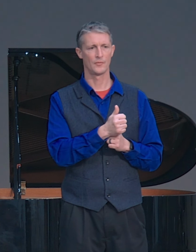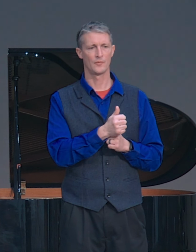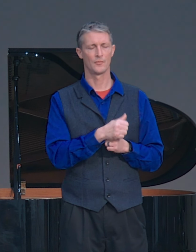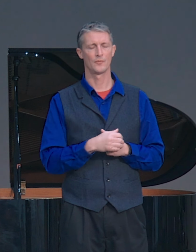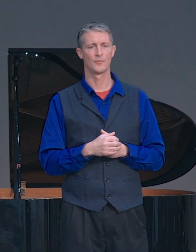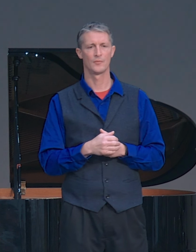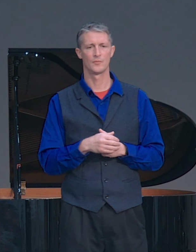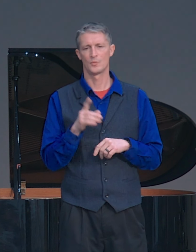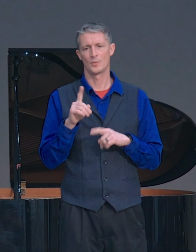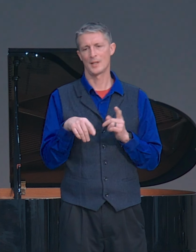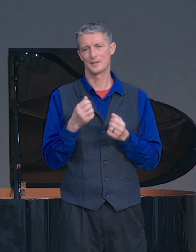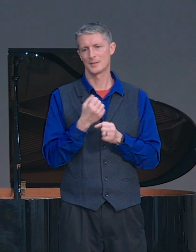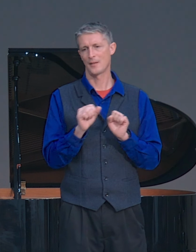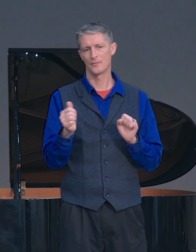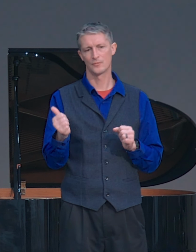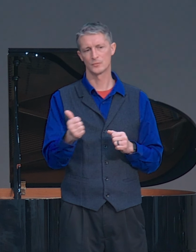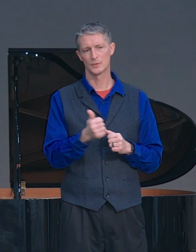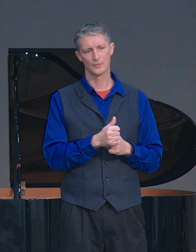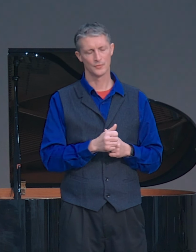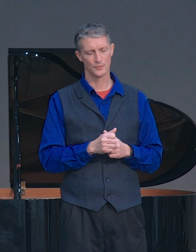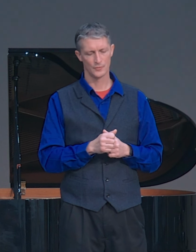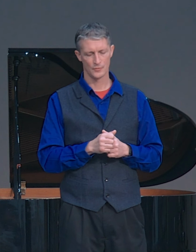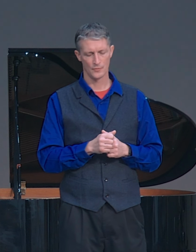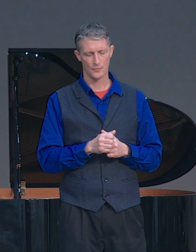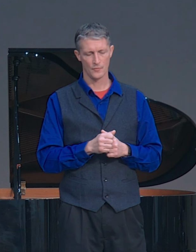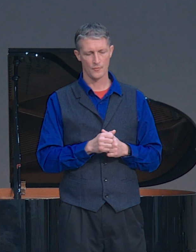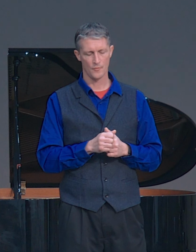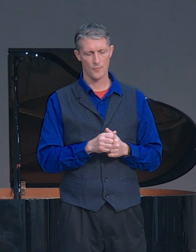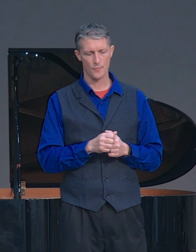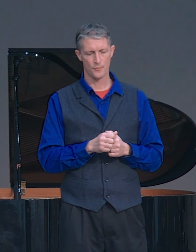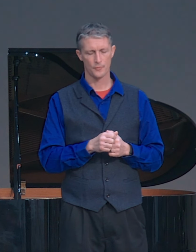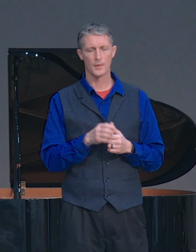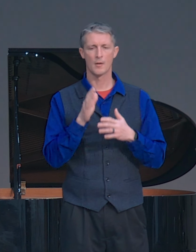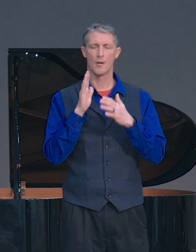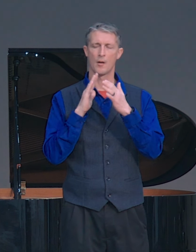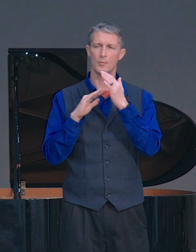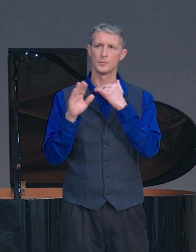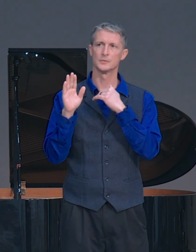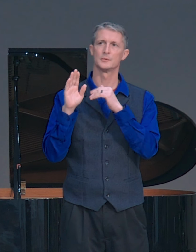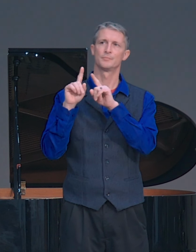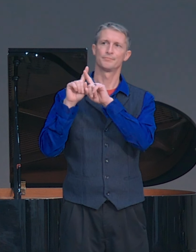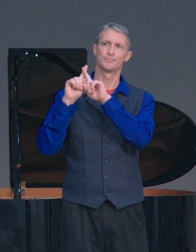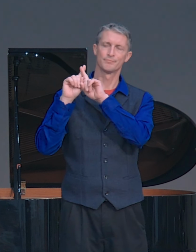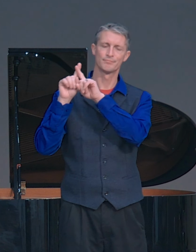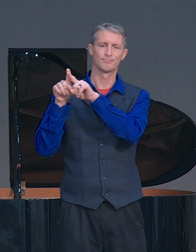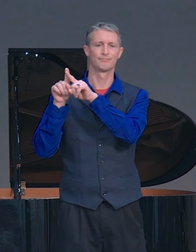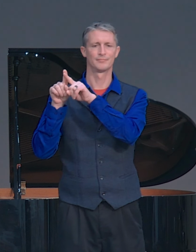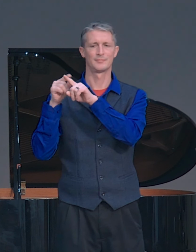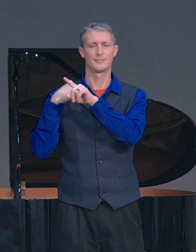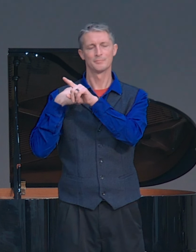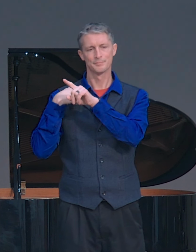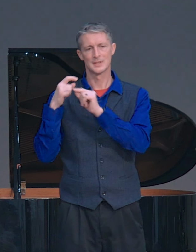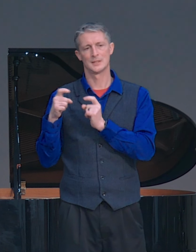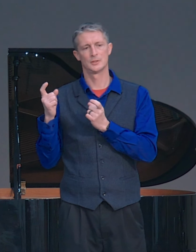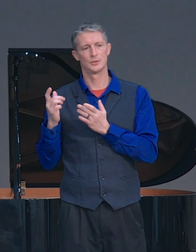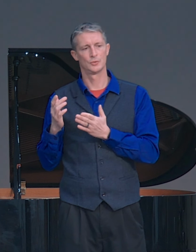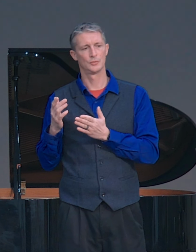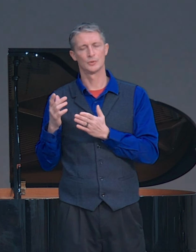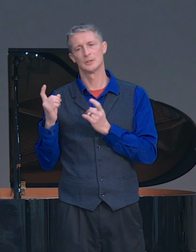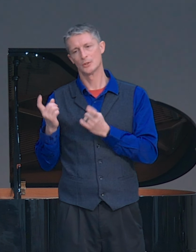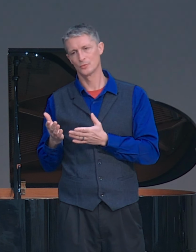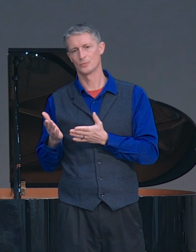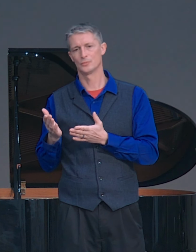Savior, and you humble yourself as a sinner before the foot of